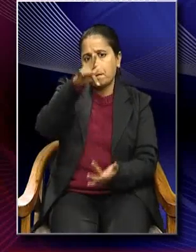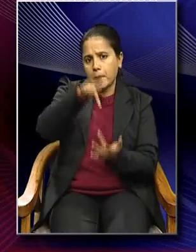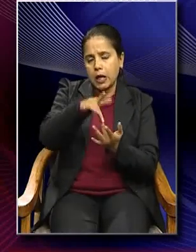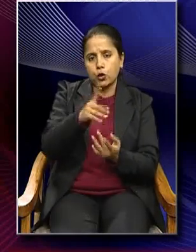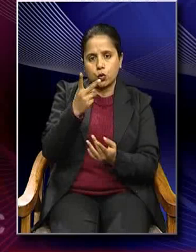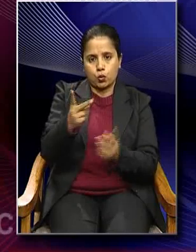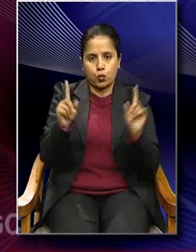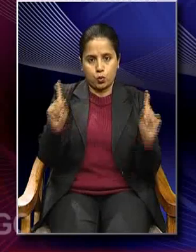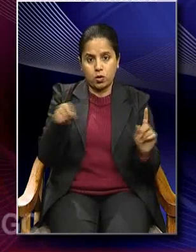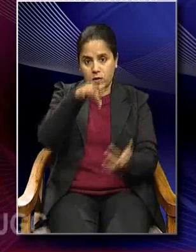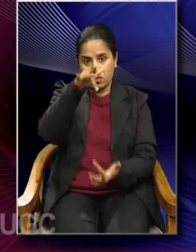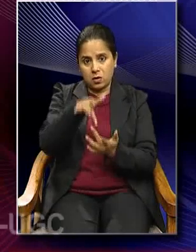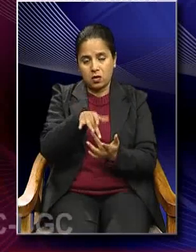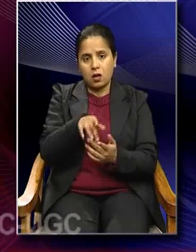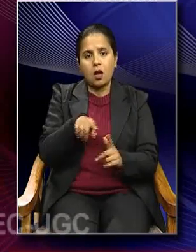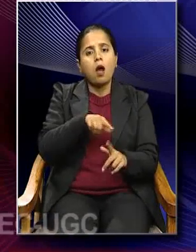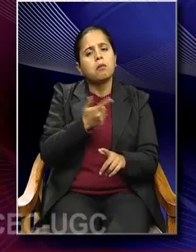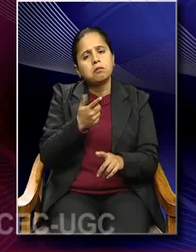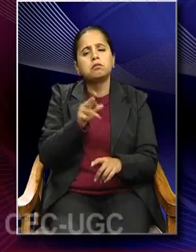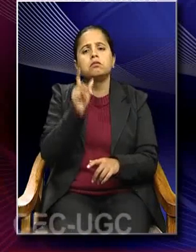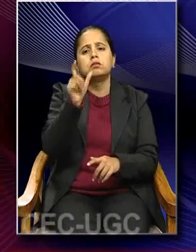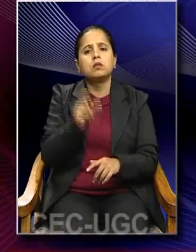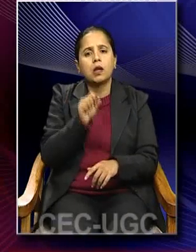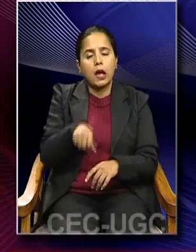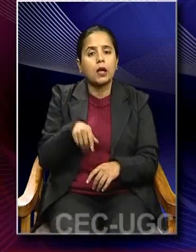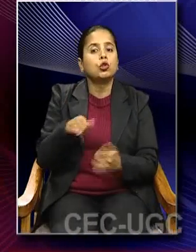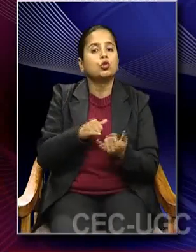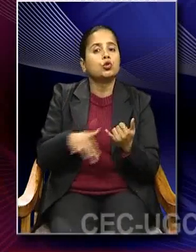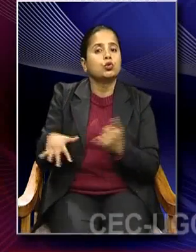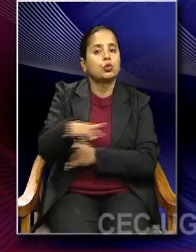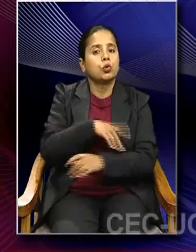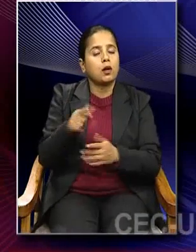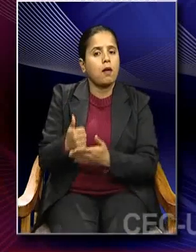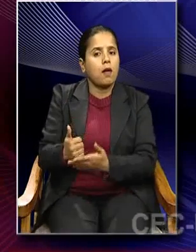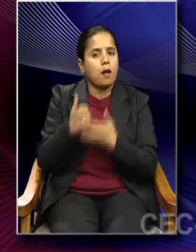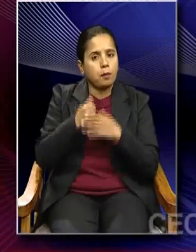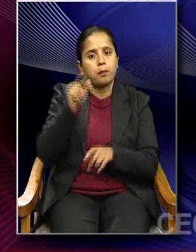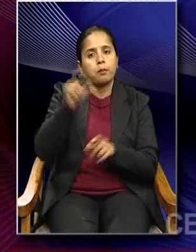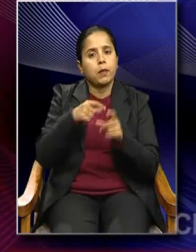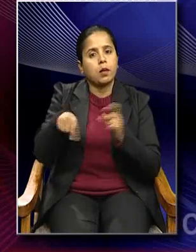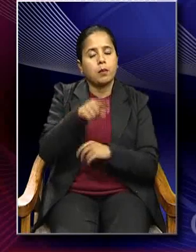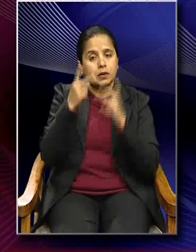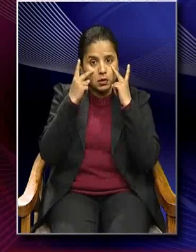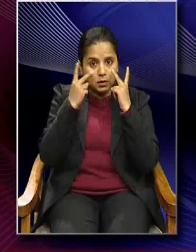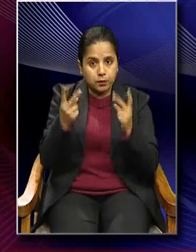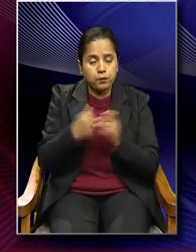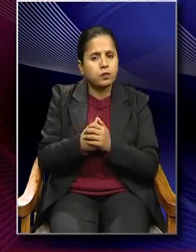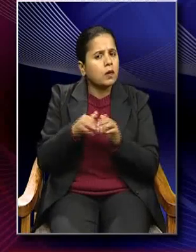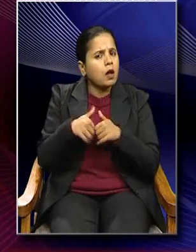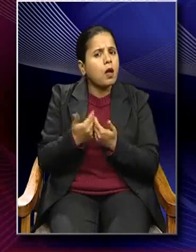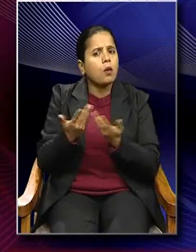two. In other words, sociology helps individuals see